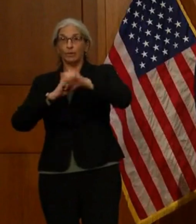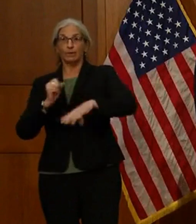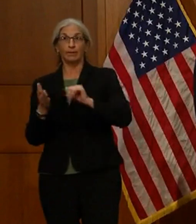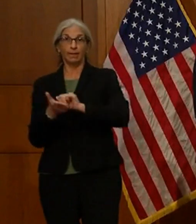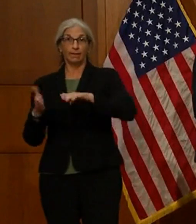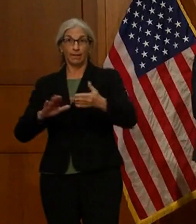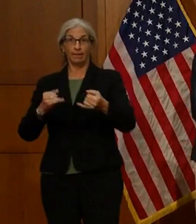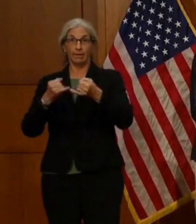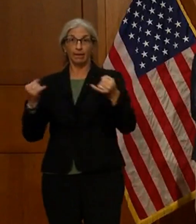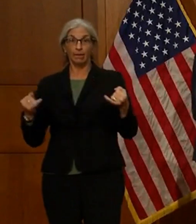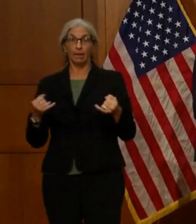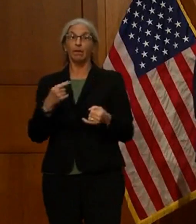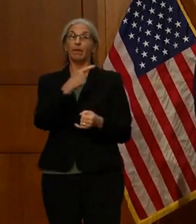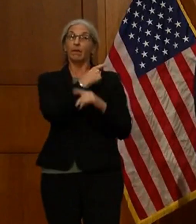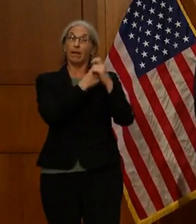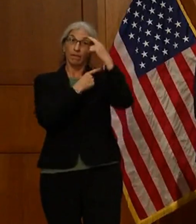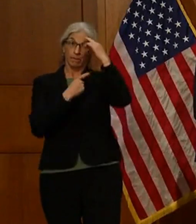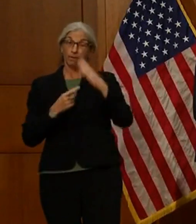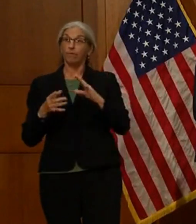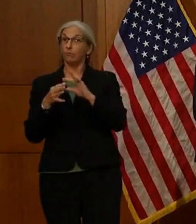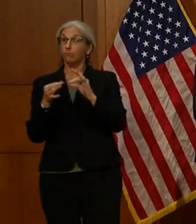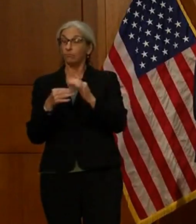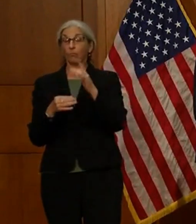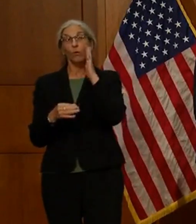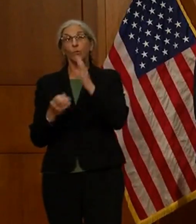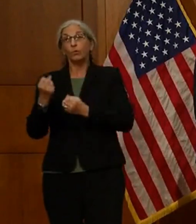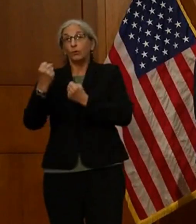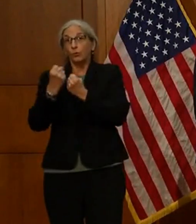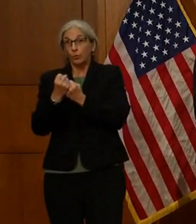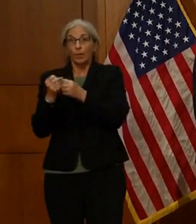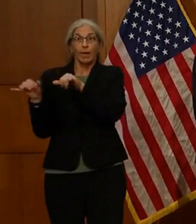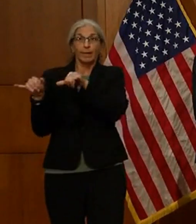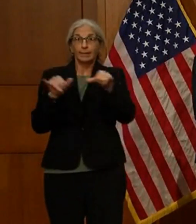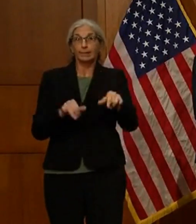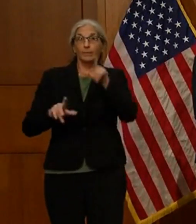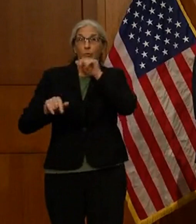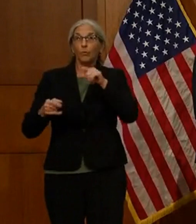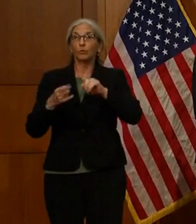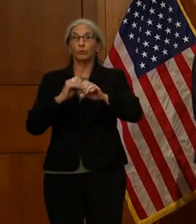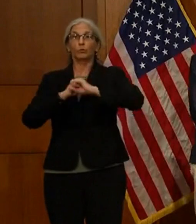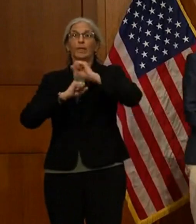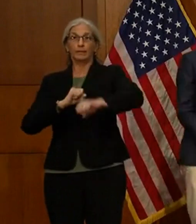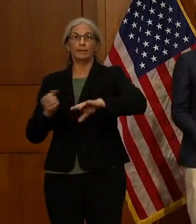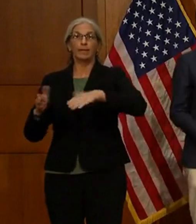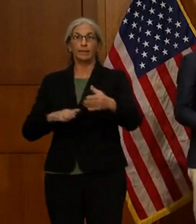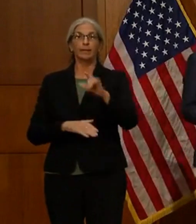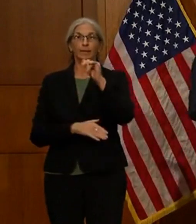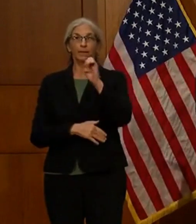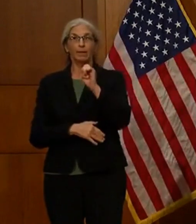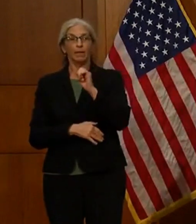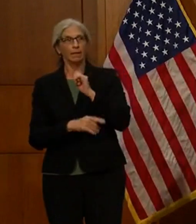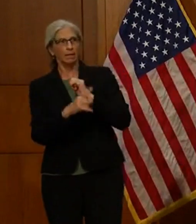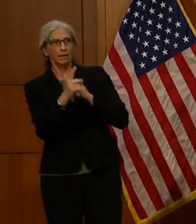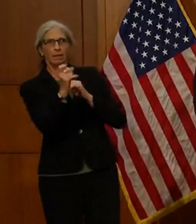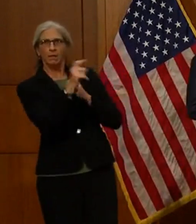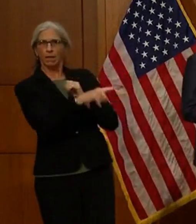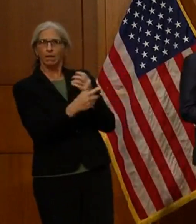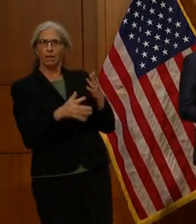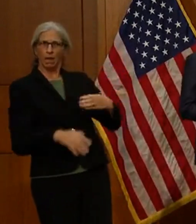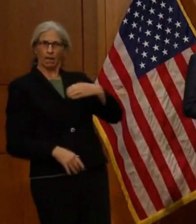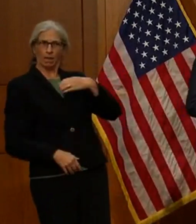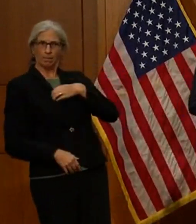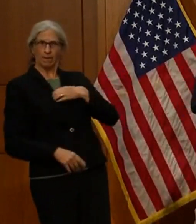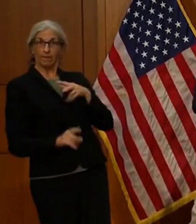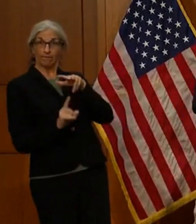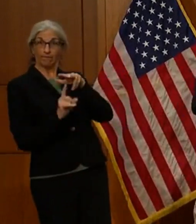be fully supportive of a similar order in this matter. Thank you. Has a complaint been filed from